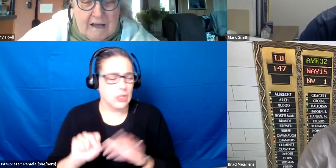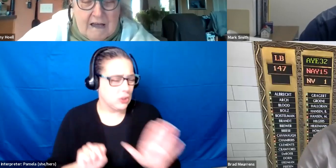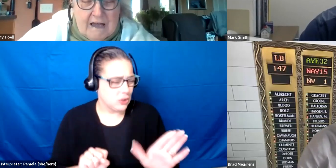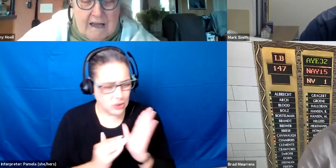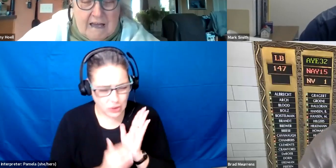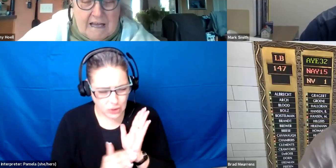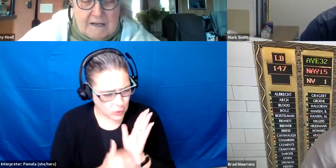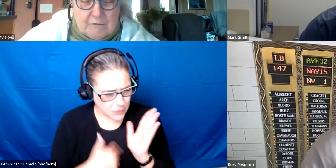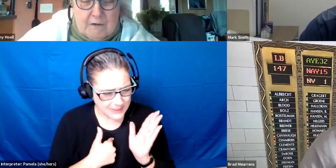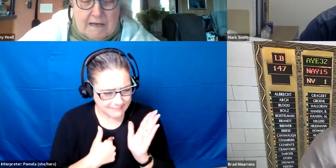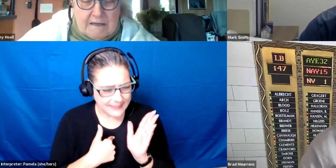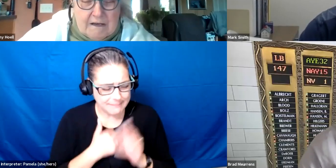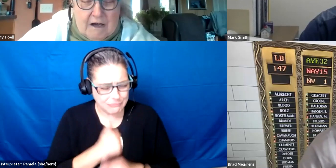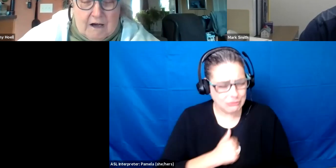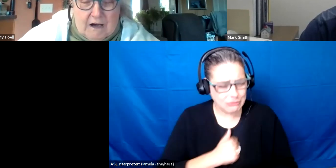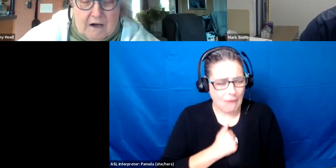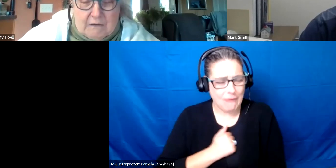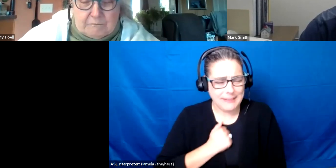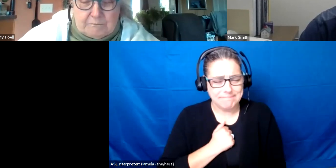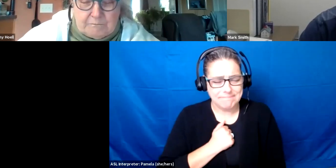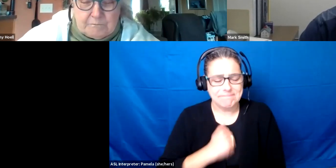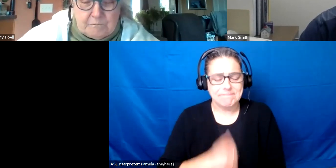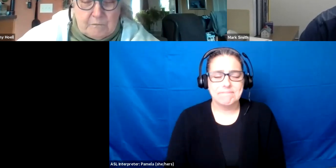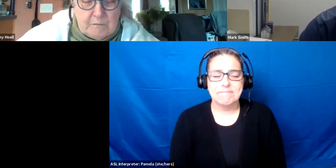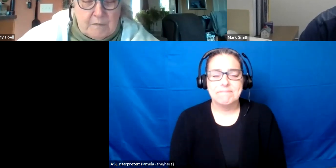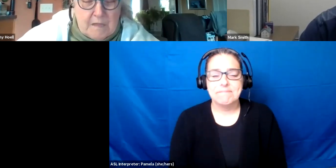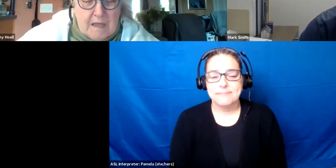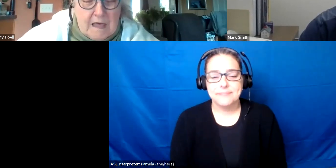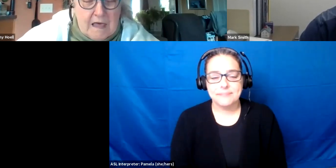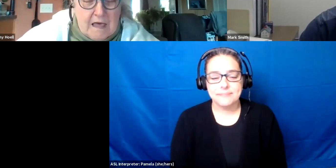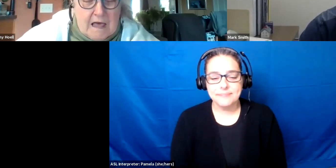sorry. Anyway,